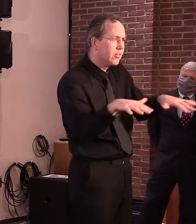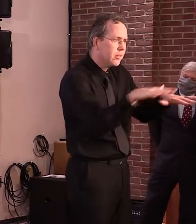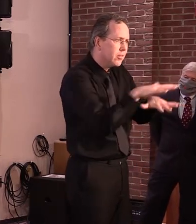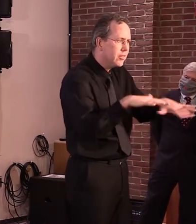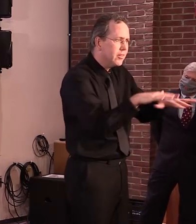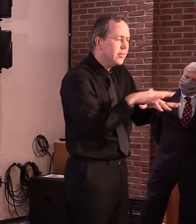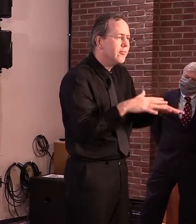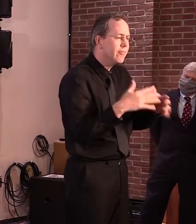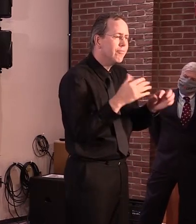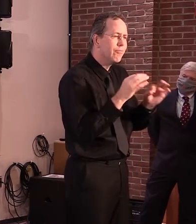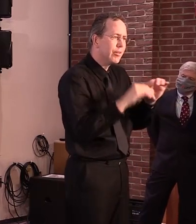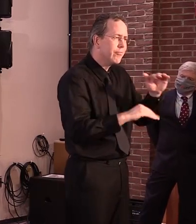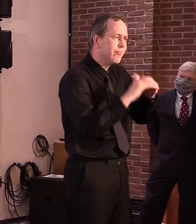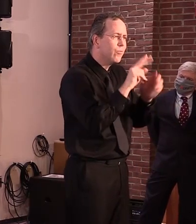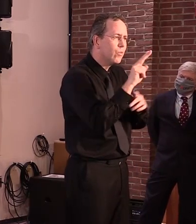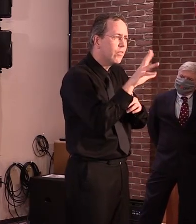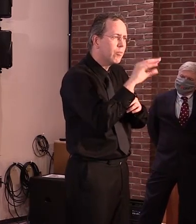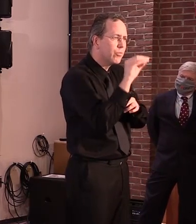that would pertain to that as well.